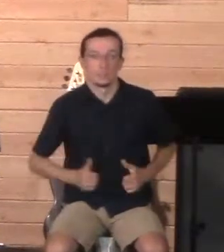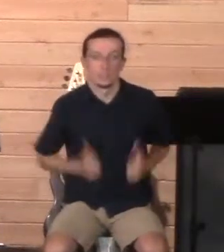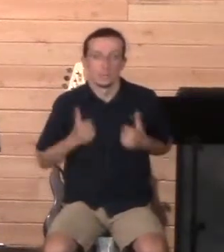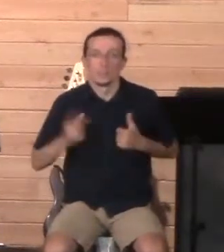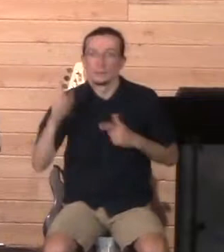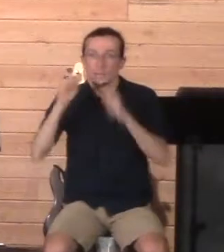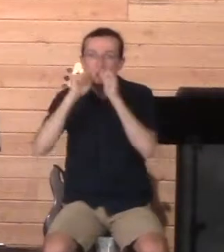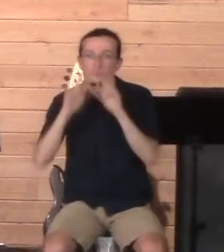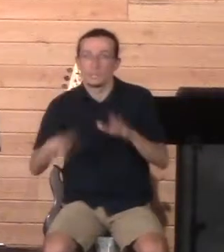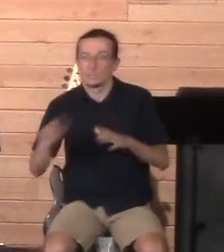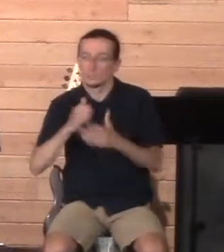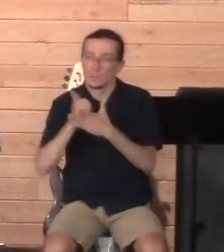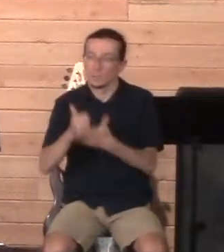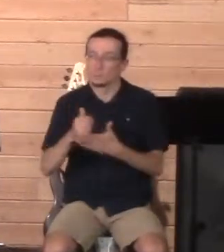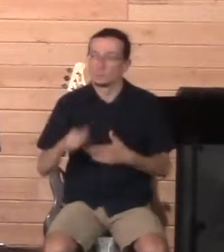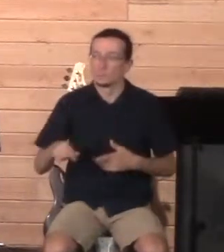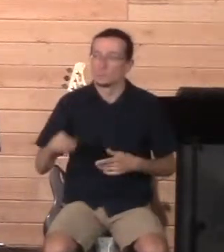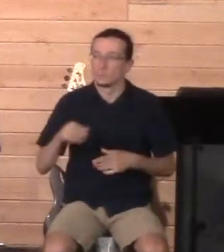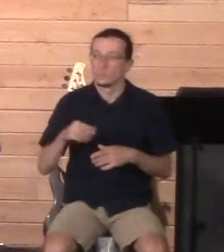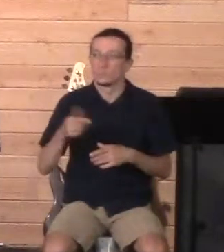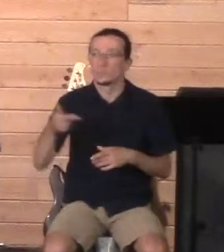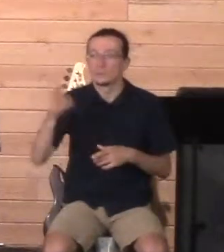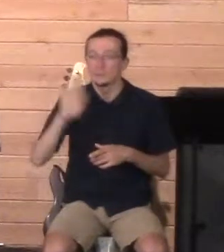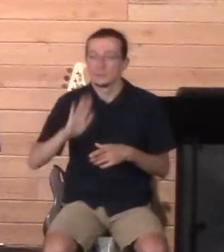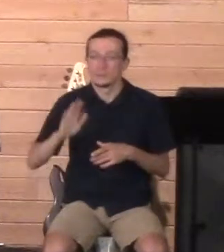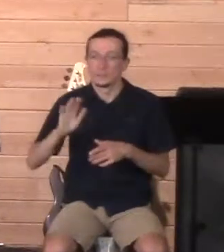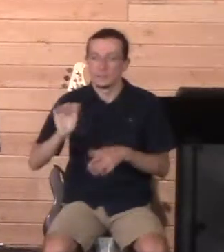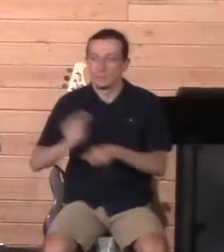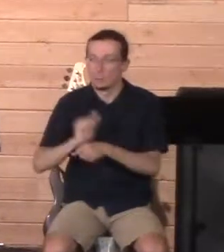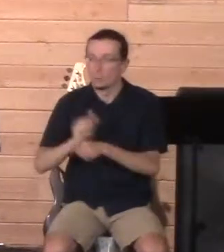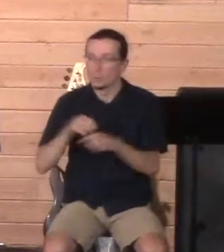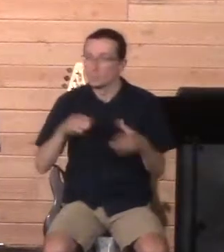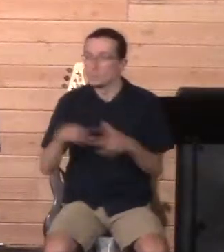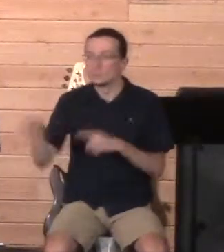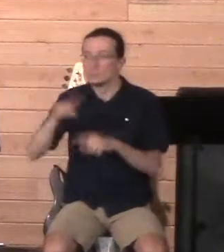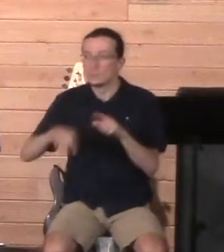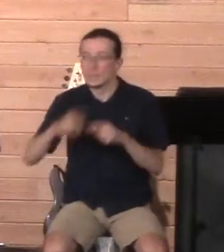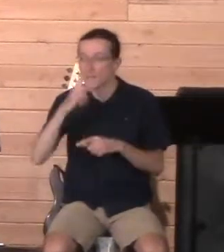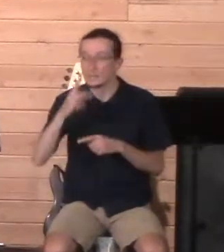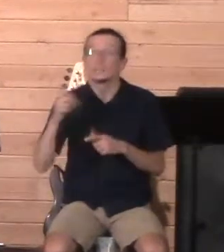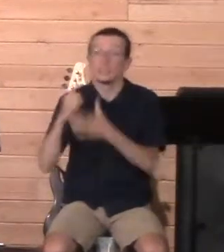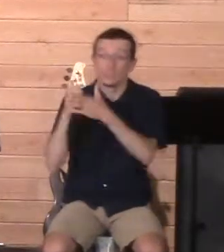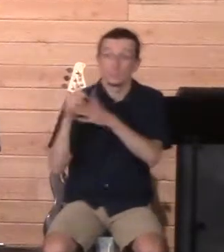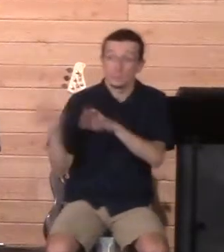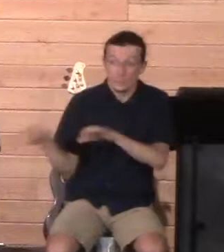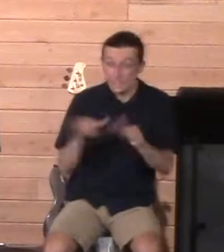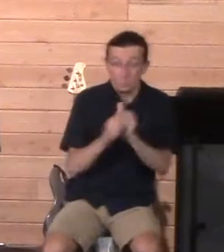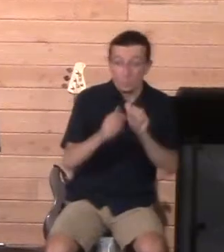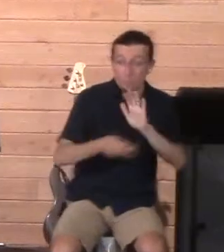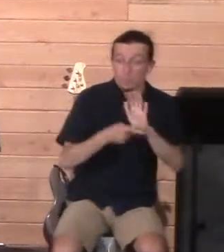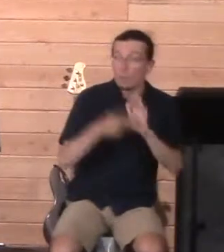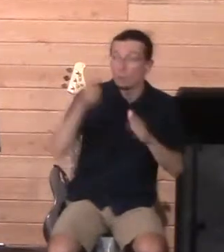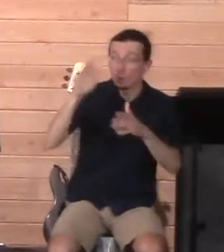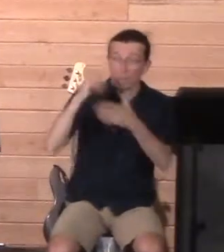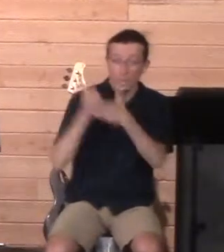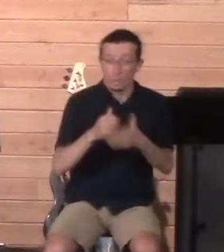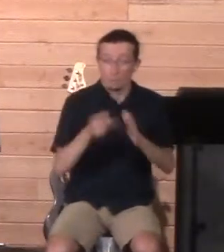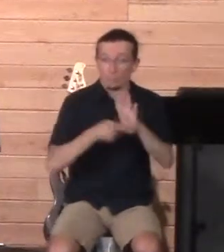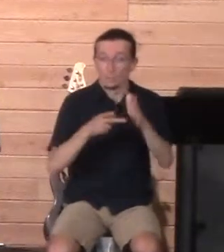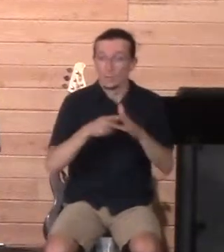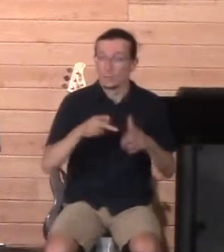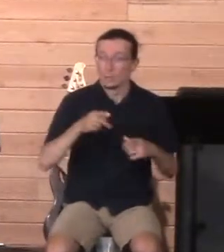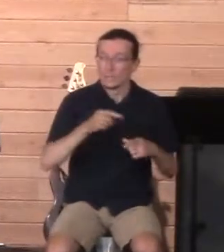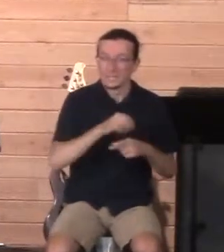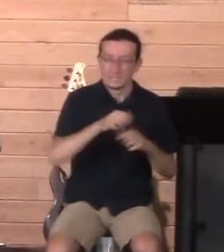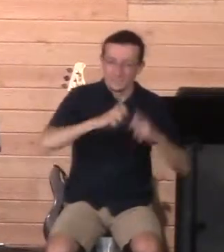blessing you and helping you. God was working behind the scenes in Paul the Apostle's life, helping him through this difficult time. And he